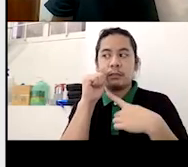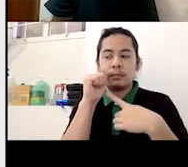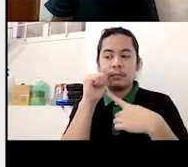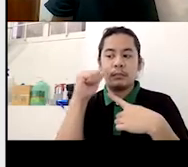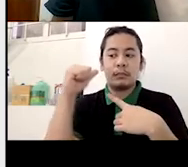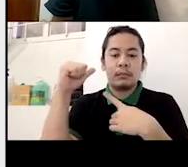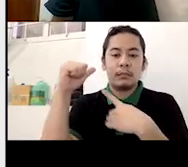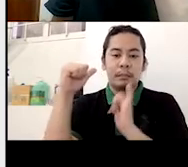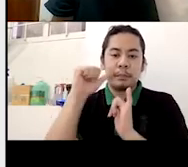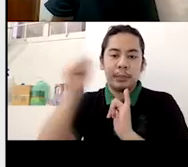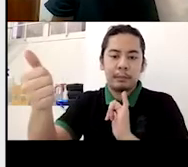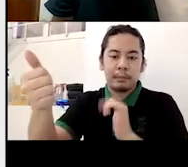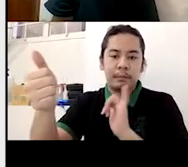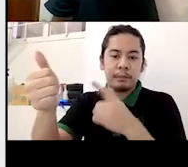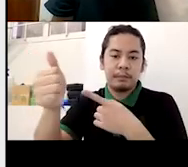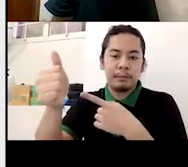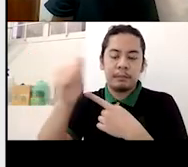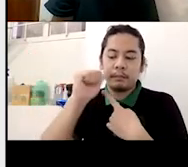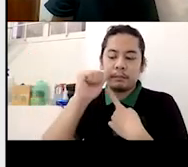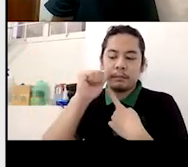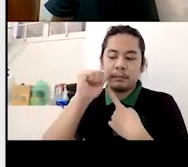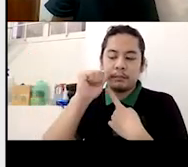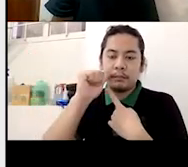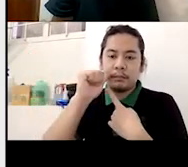and tomorrow is